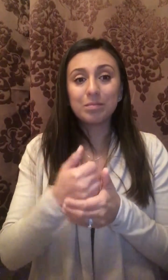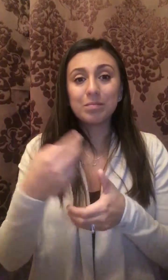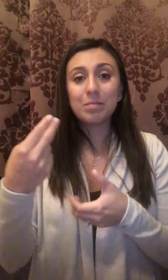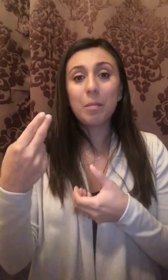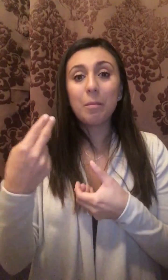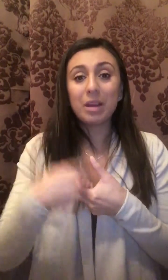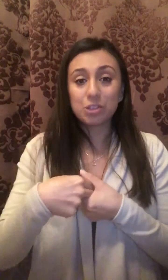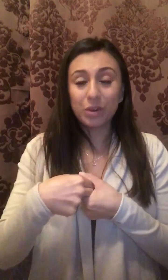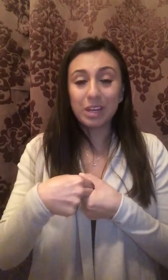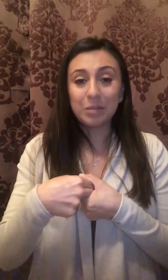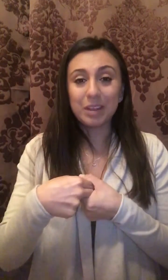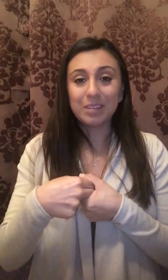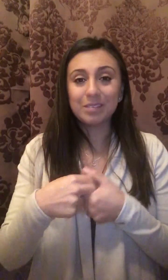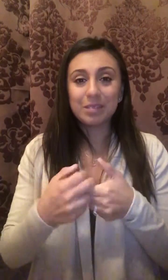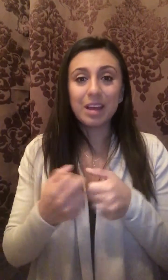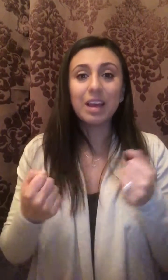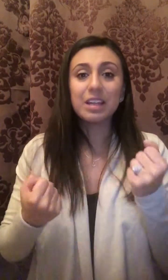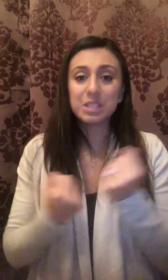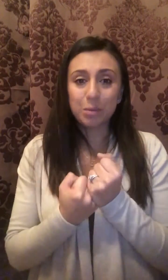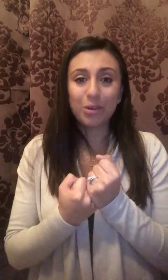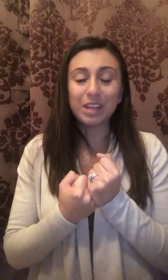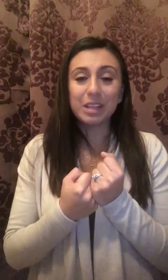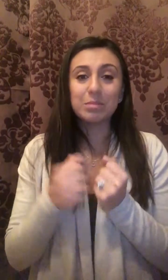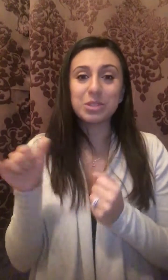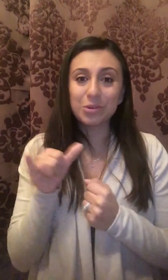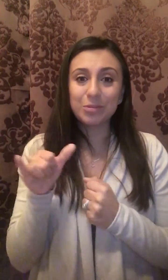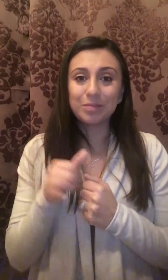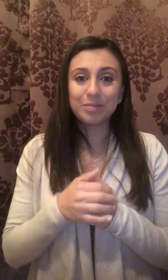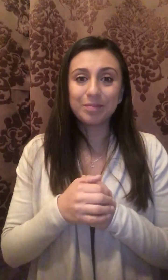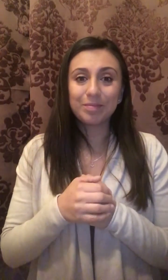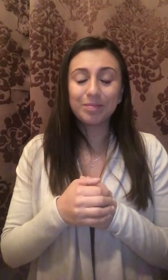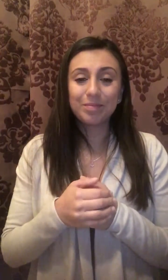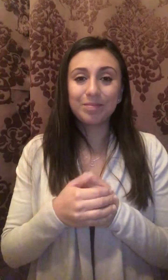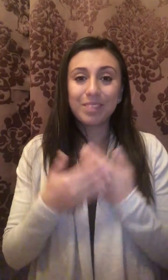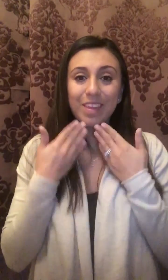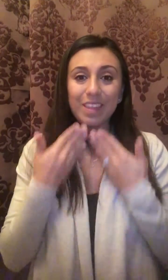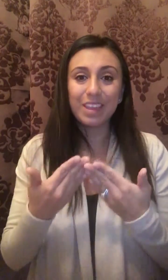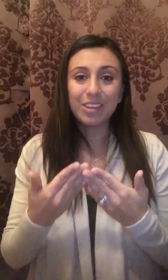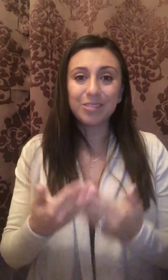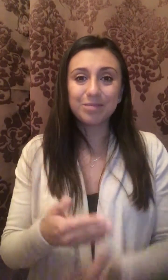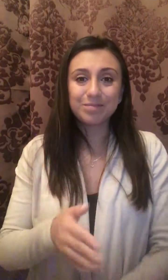by joining me and supporting them too. Thank you.